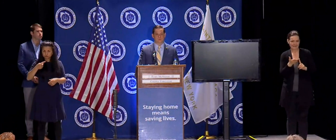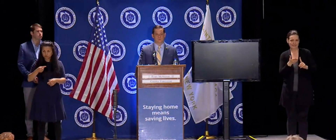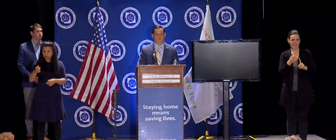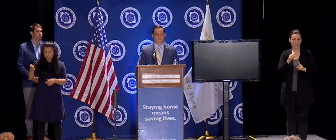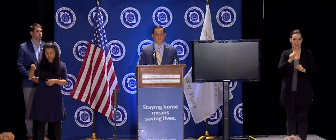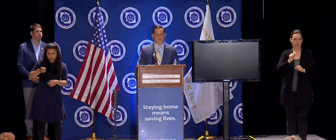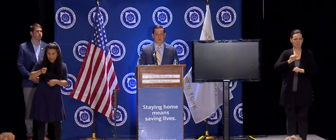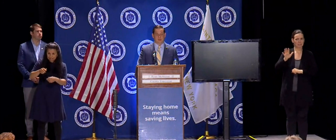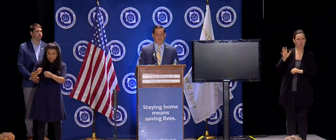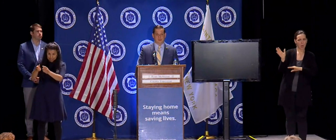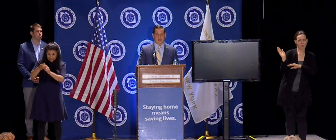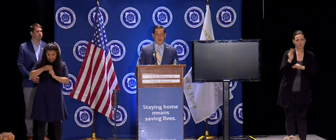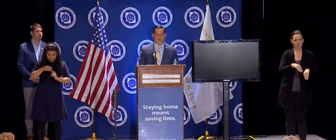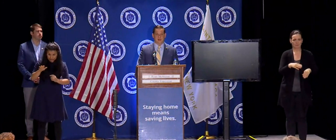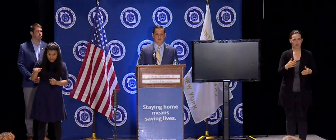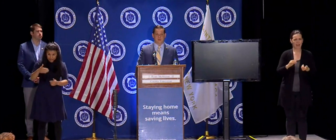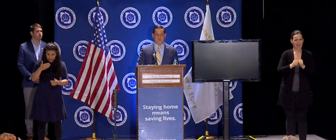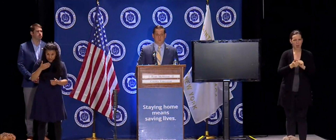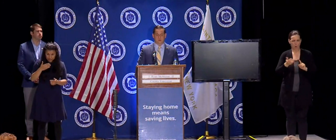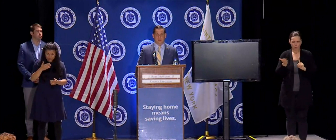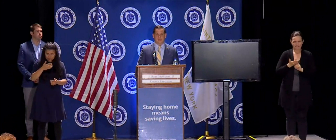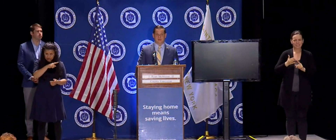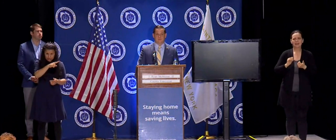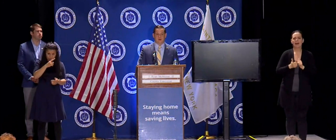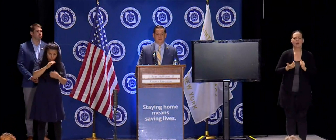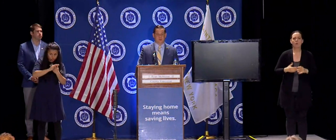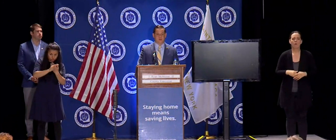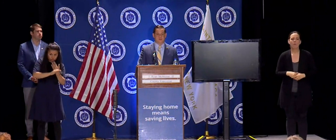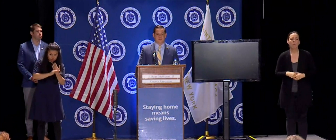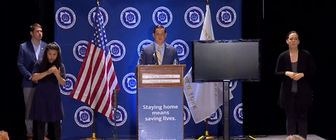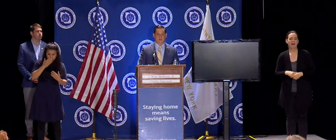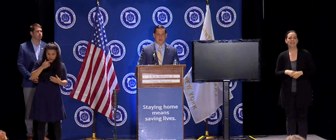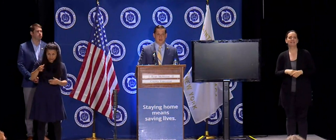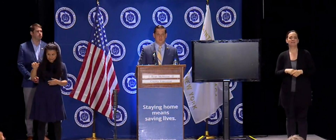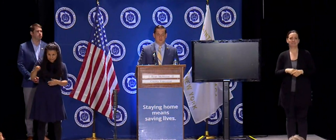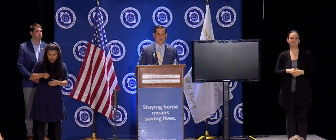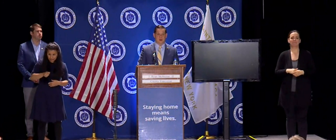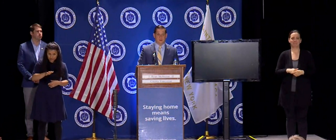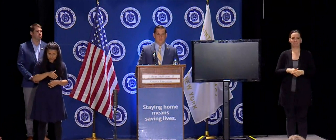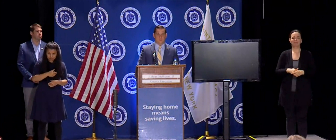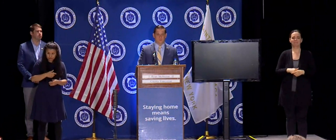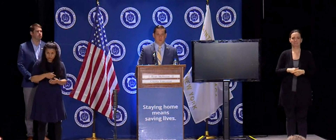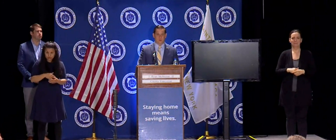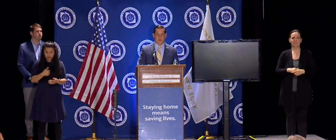so? Yeah, we made various pitches at different times.